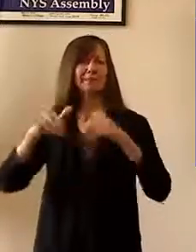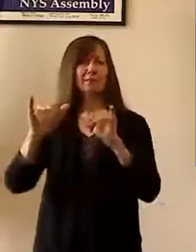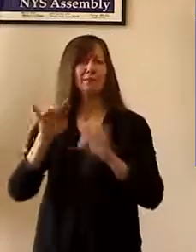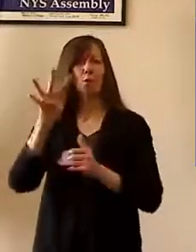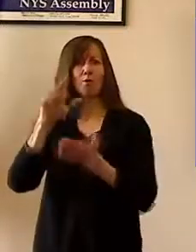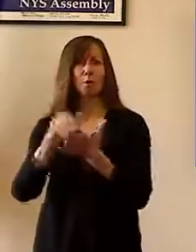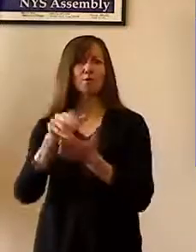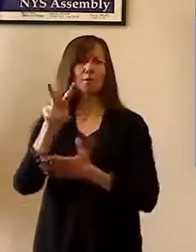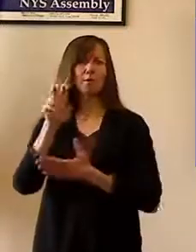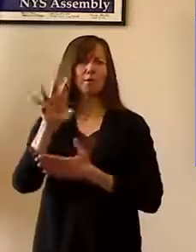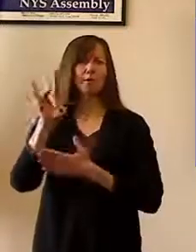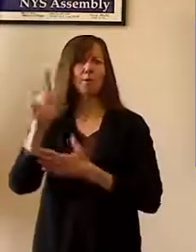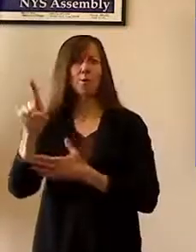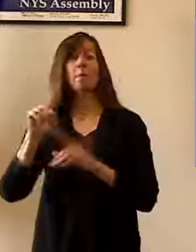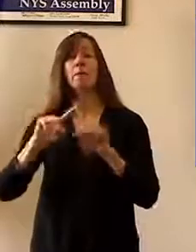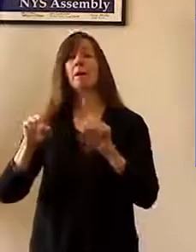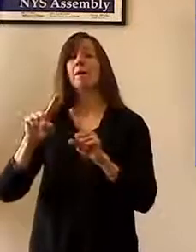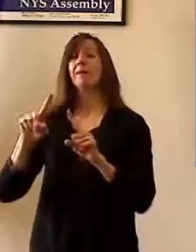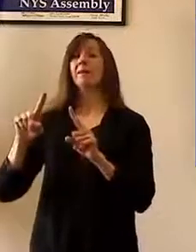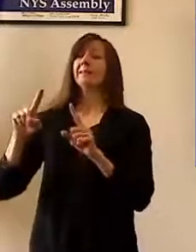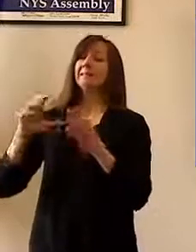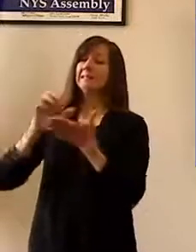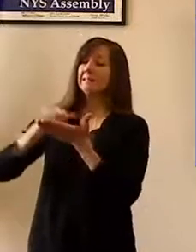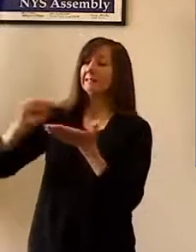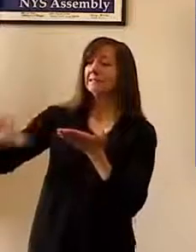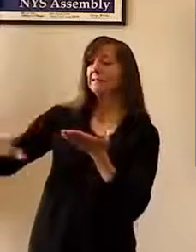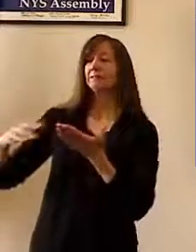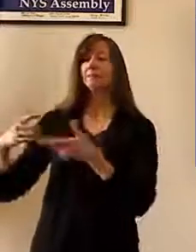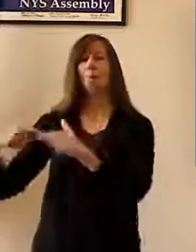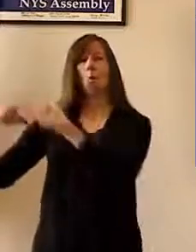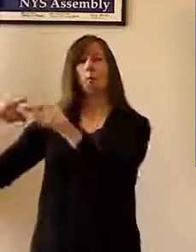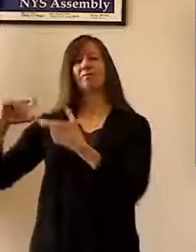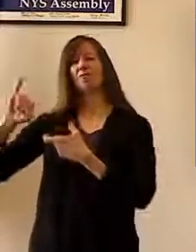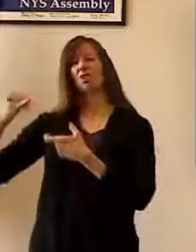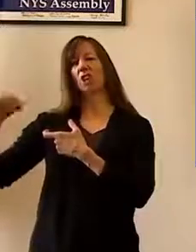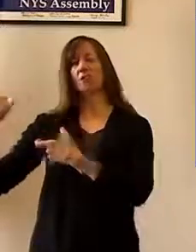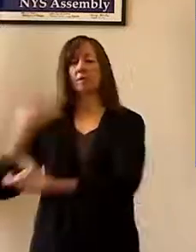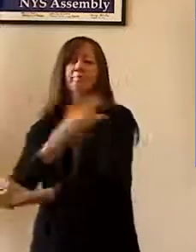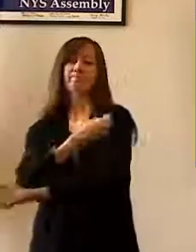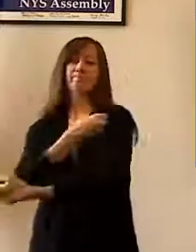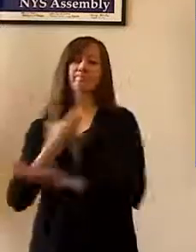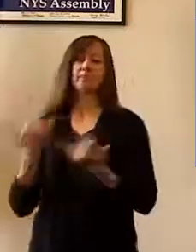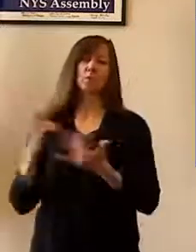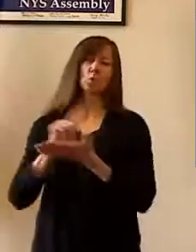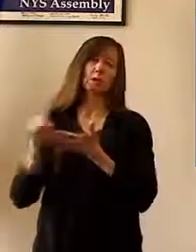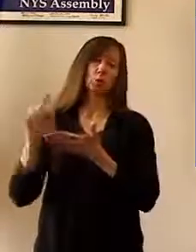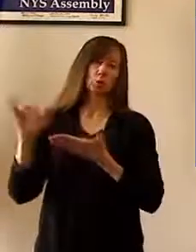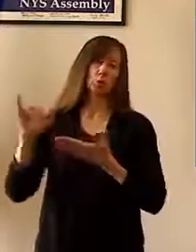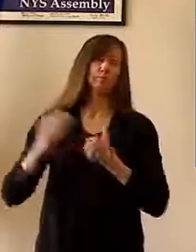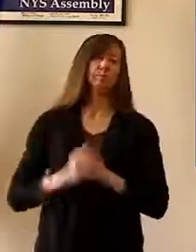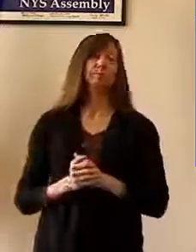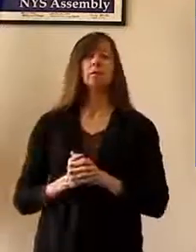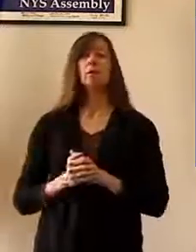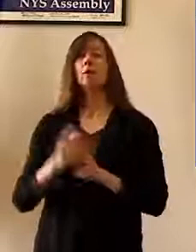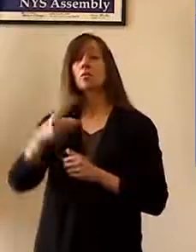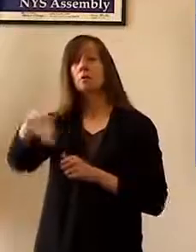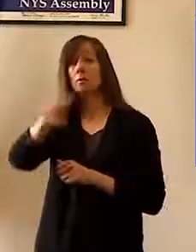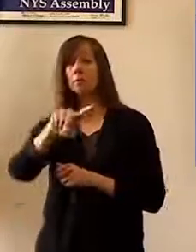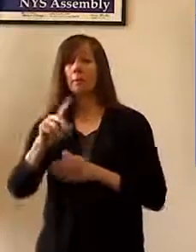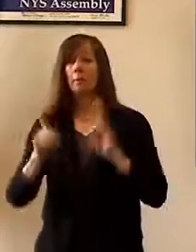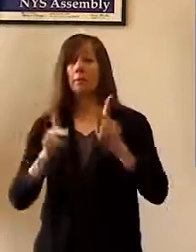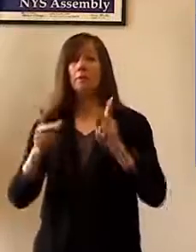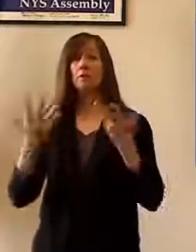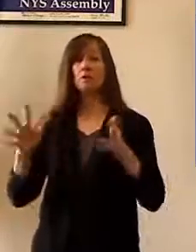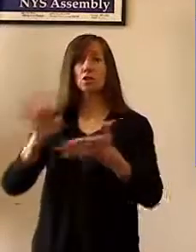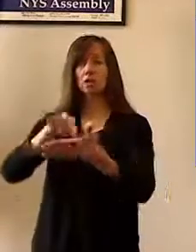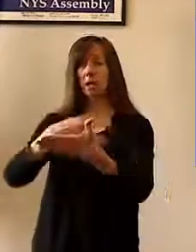Johnson & Johnson doses we would have administered this week are on pause, which does mean that we did, and those of you who had scheduled appointments would have